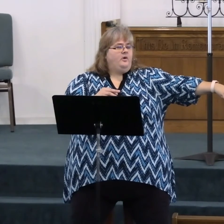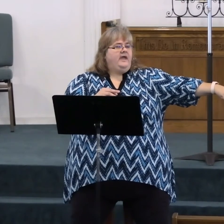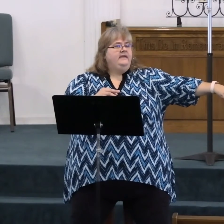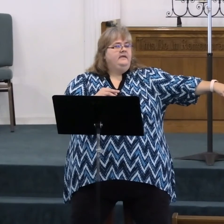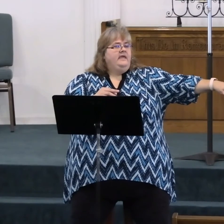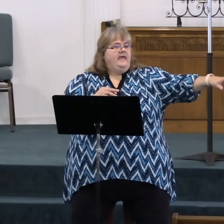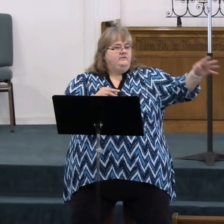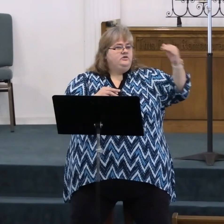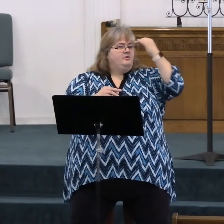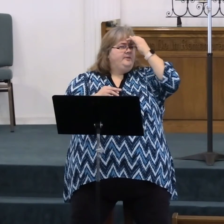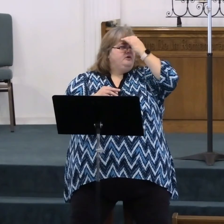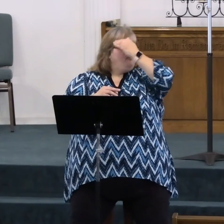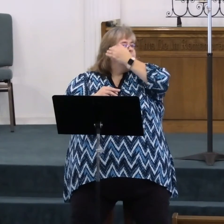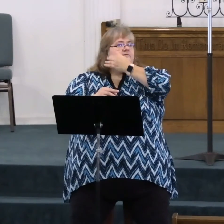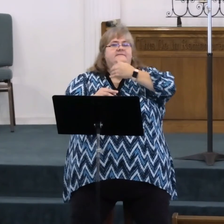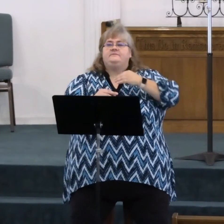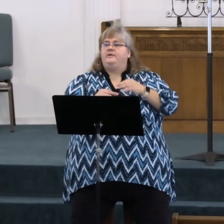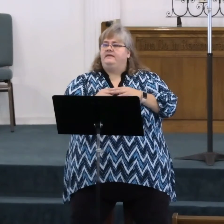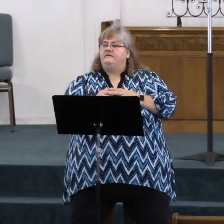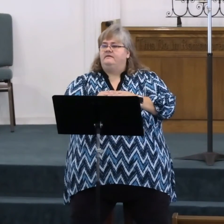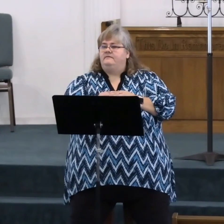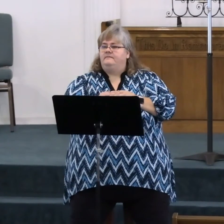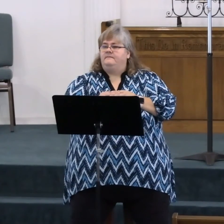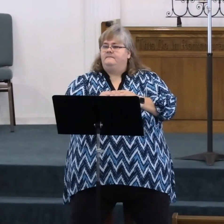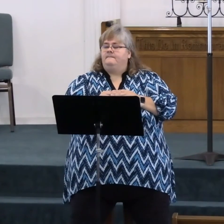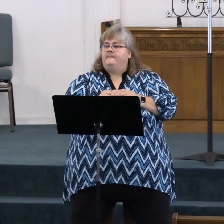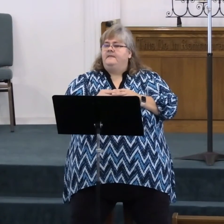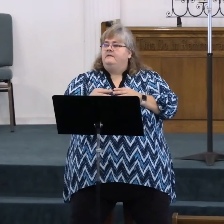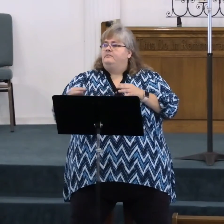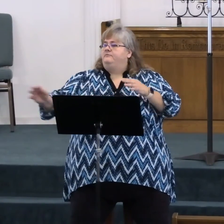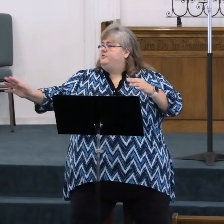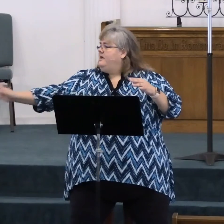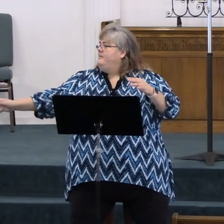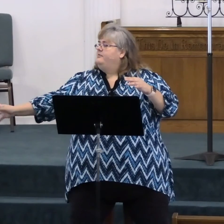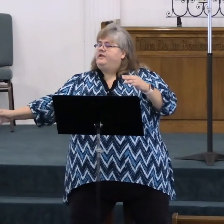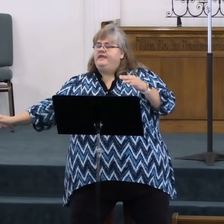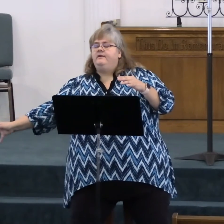pray, and you will be in our prayers this week. But if you come over here,